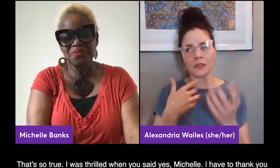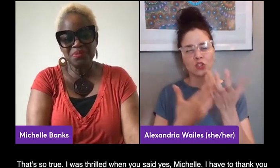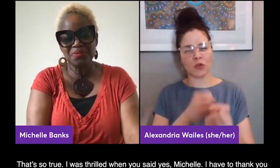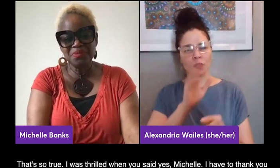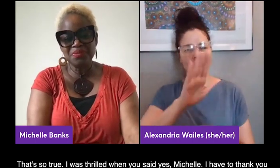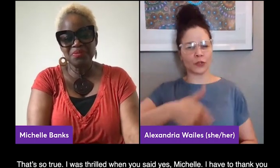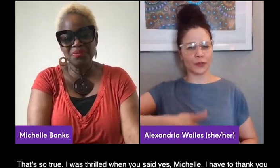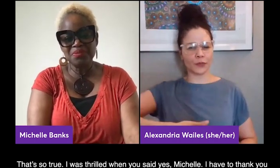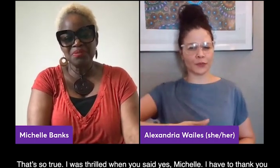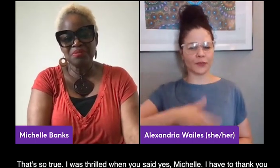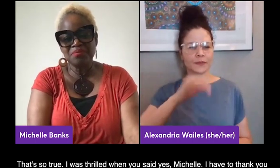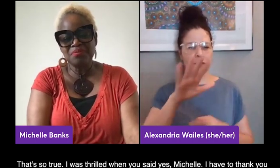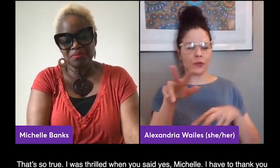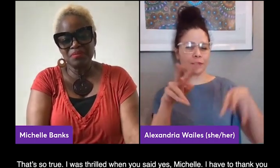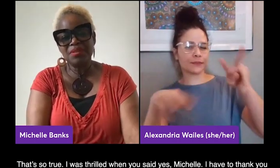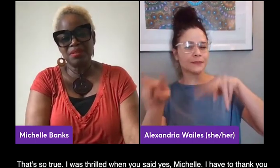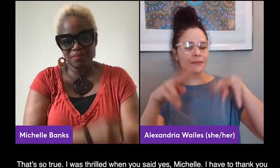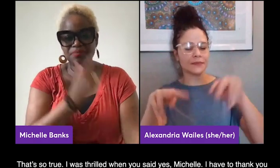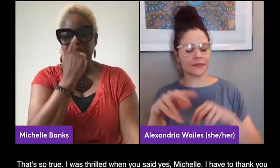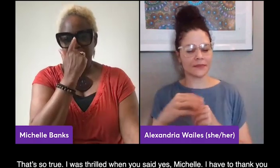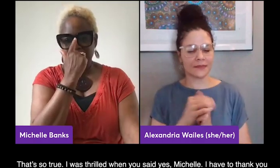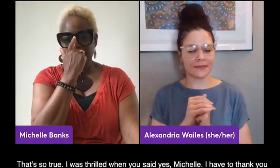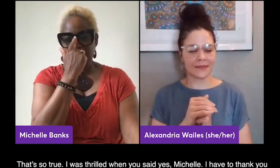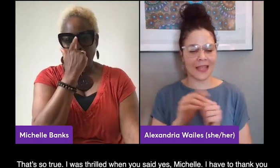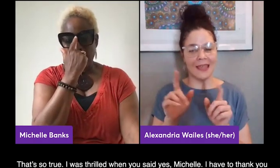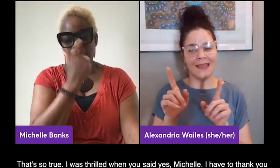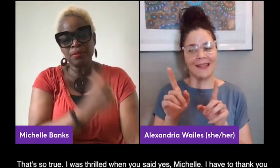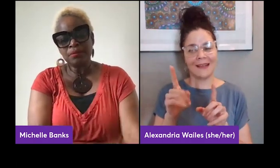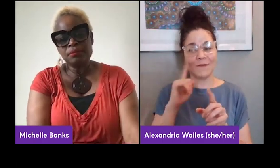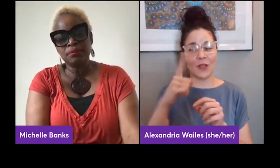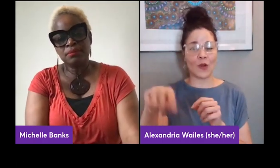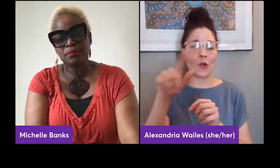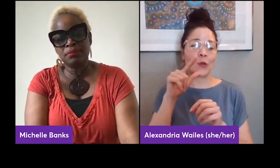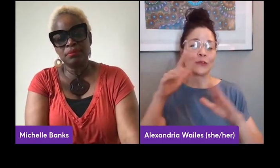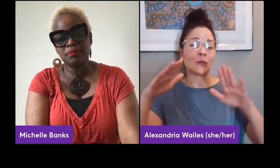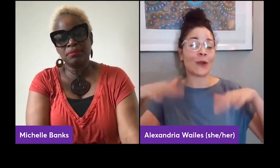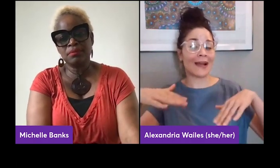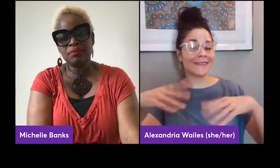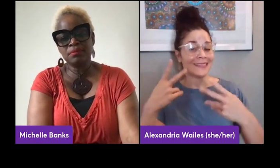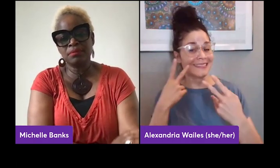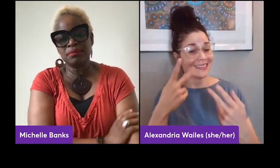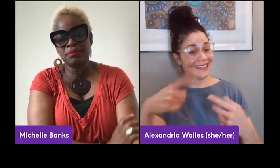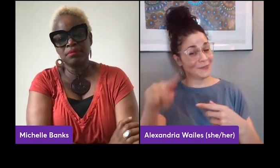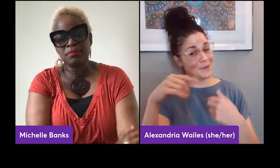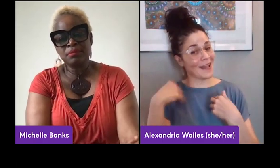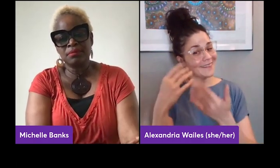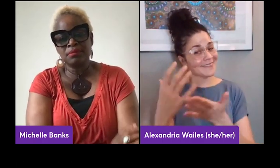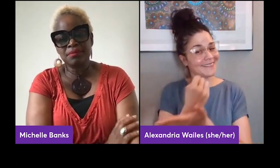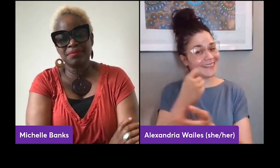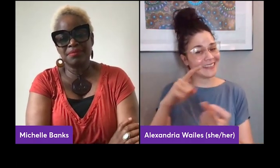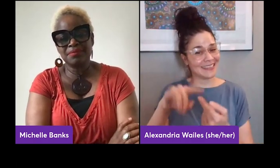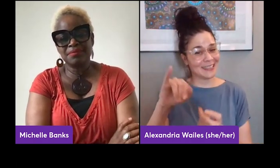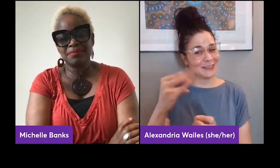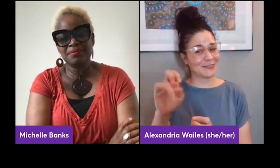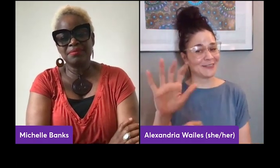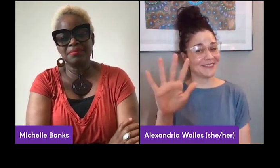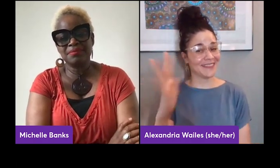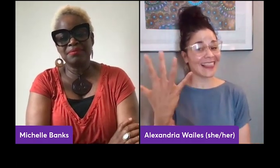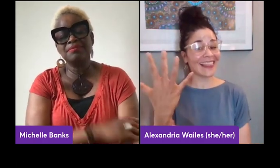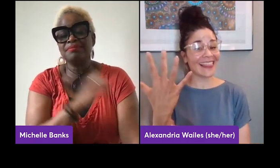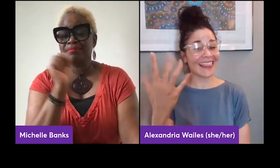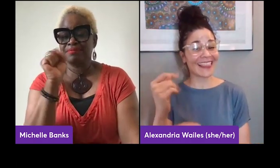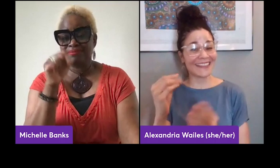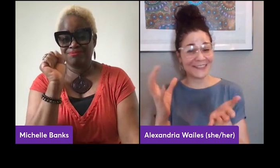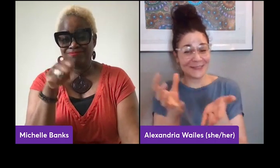but I trust your instincts and your gaze. And for those of you who have not seen this show, it's not too late. You have until